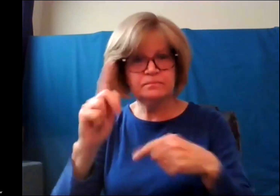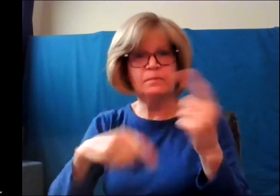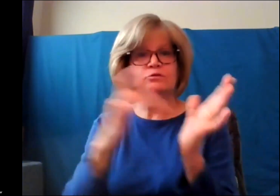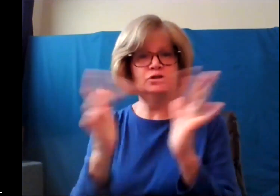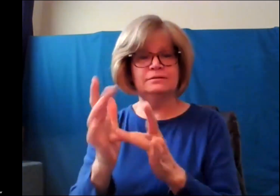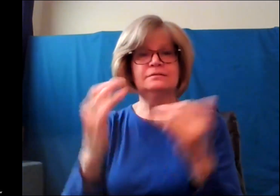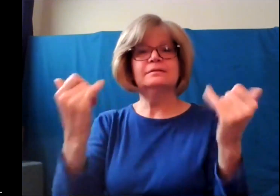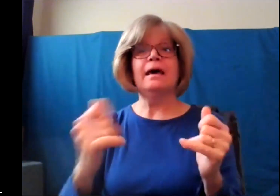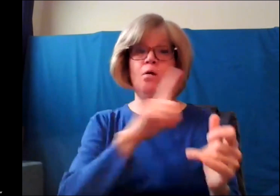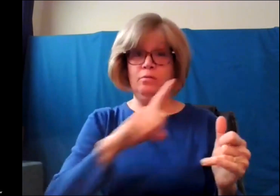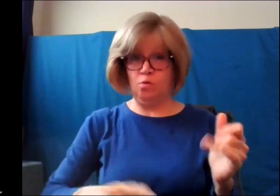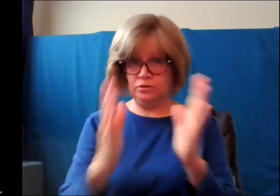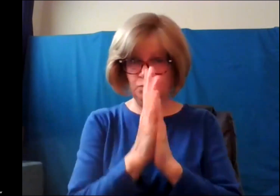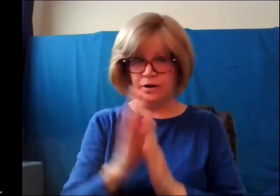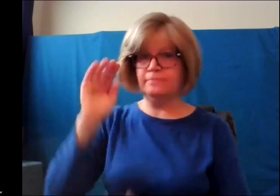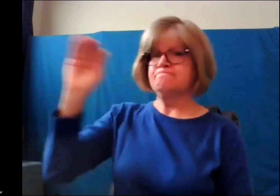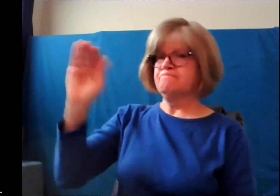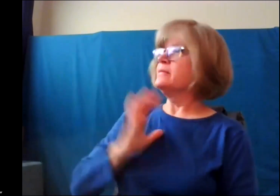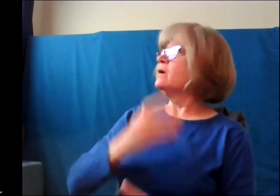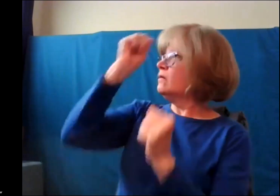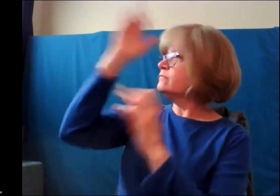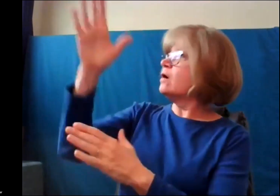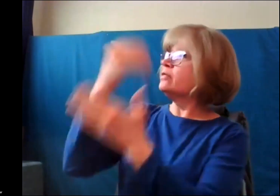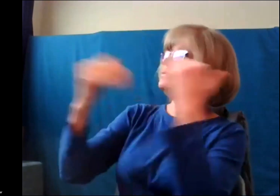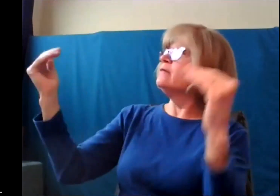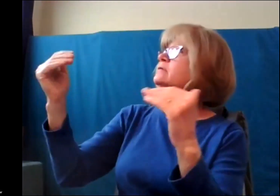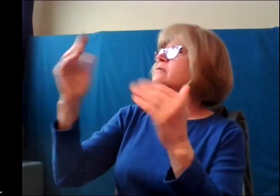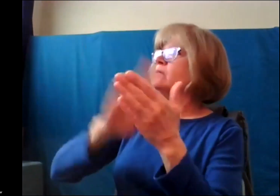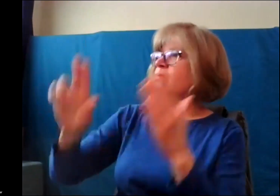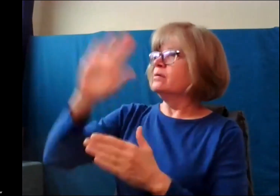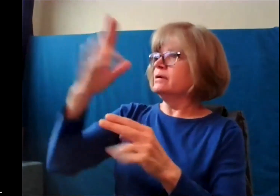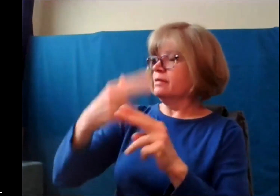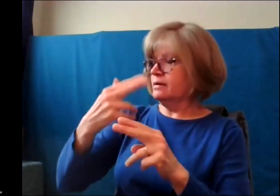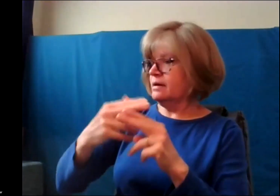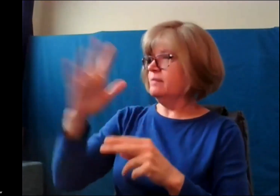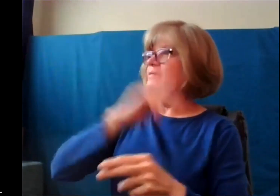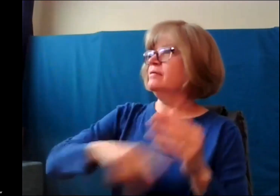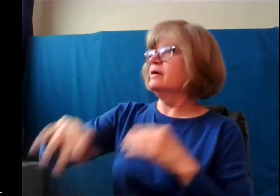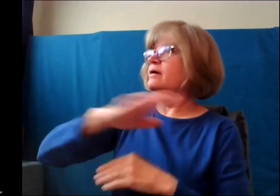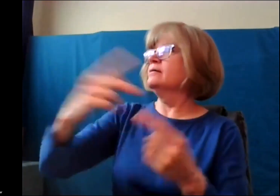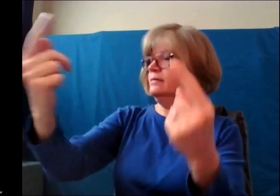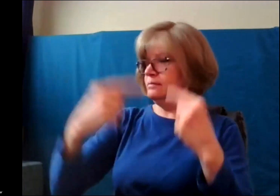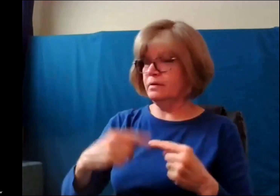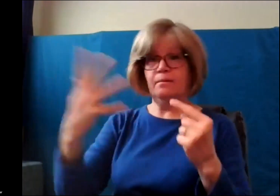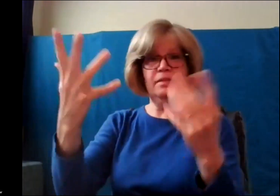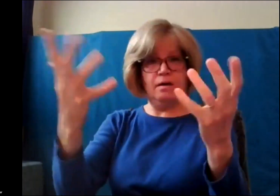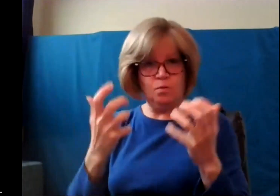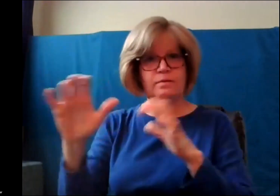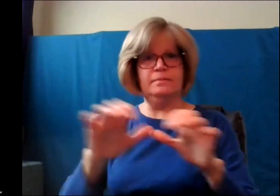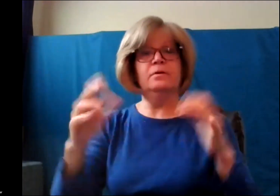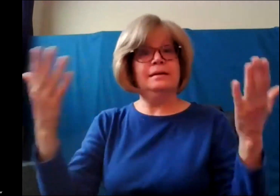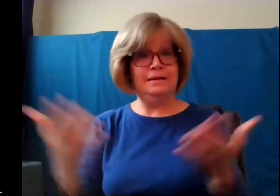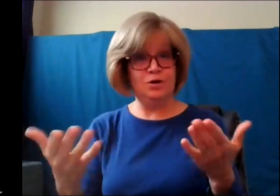Who taught us to pray? Our Father, who art in heaven, hallowed be thy name. Thy kingdom